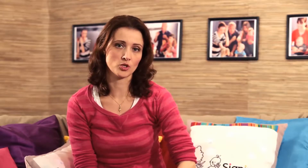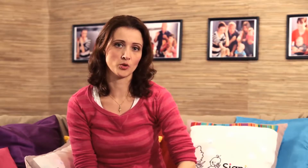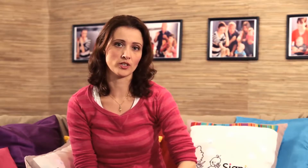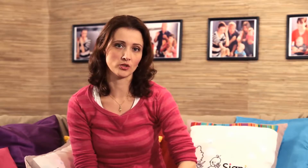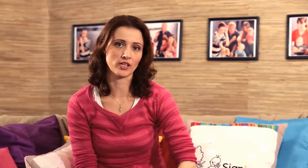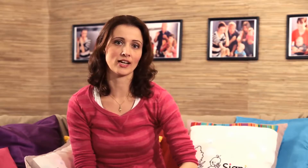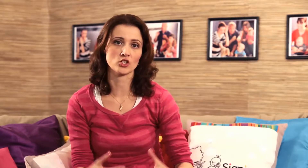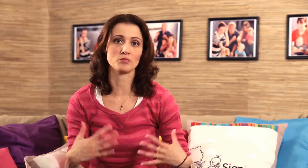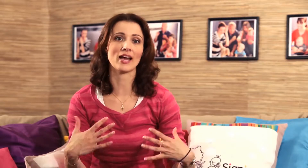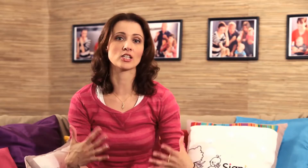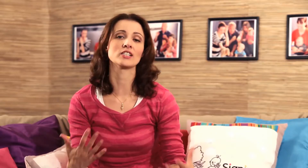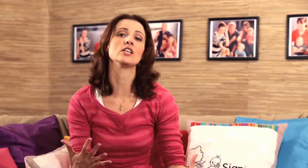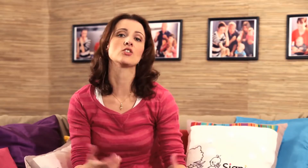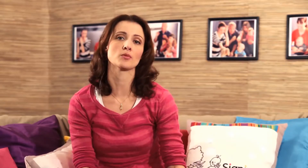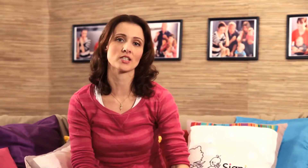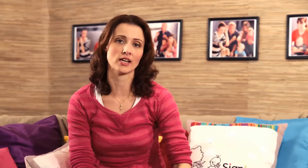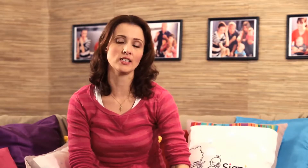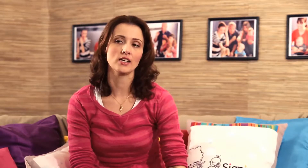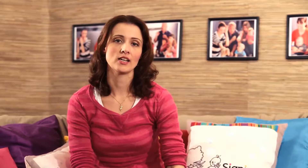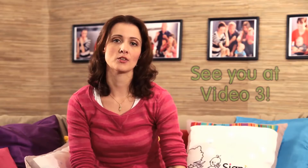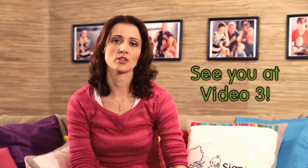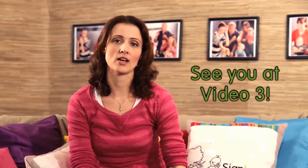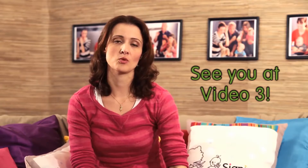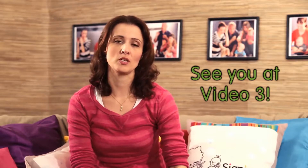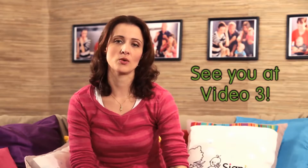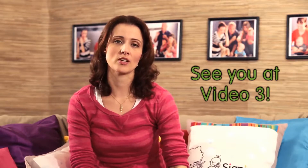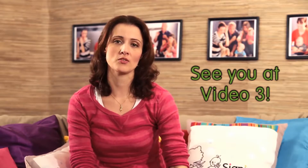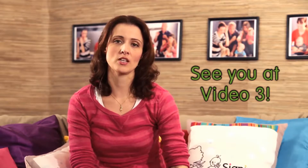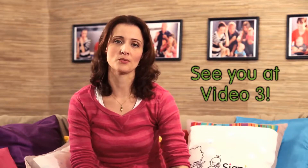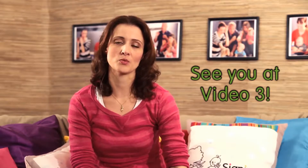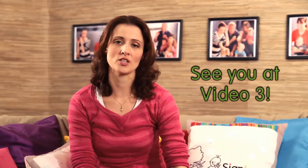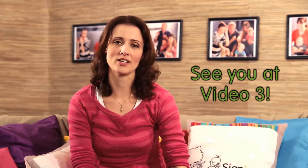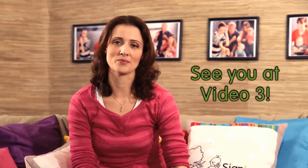support their learning and actually actively teach them a sign. And for that, we'll meet you at the next video. We'll see you there.